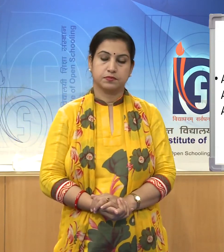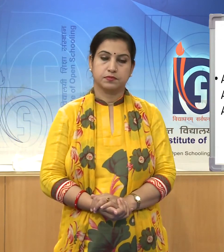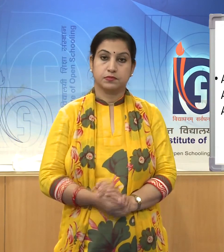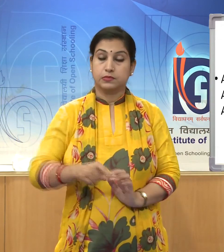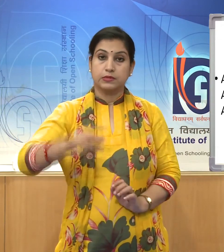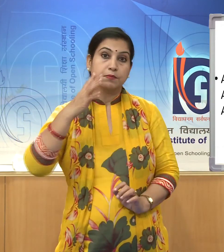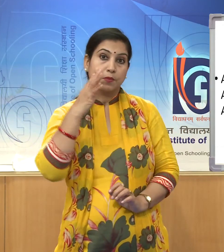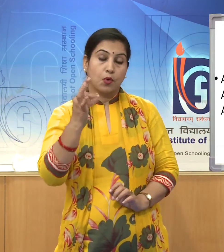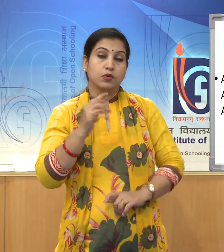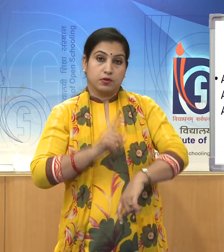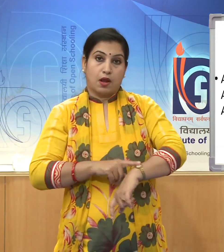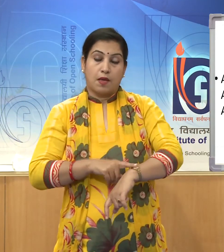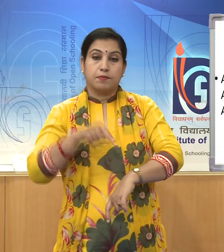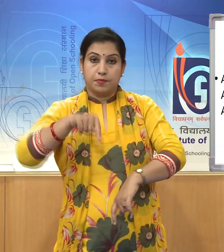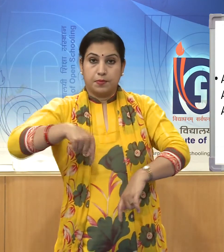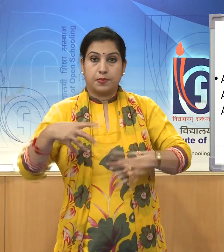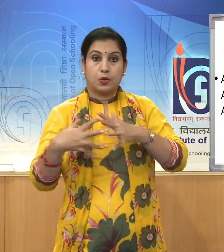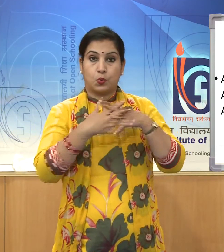An important phase in Western art